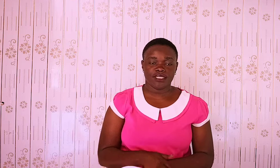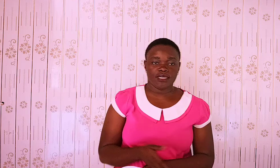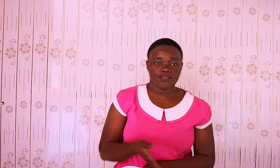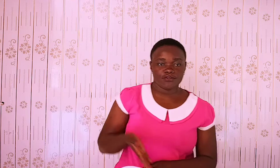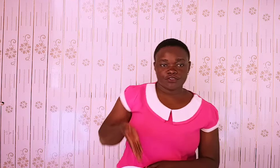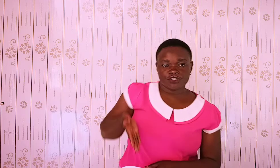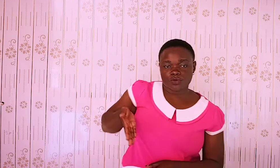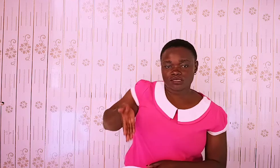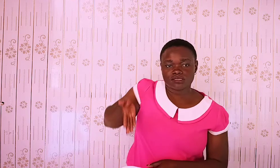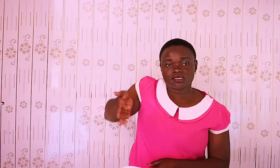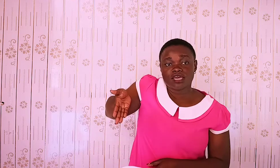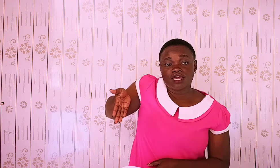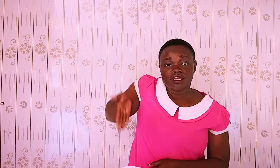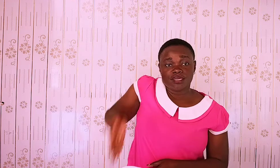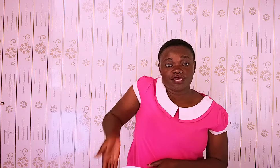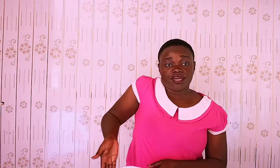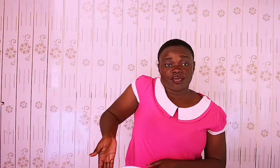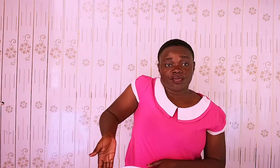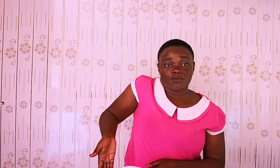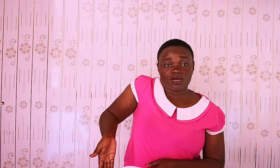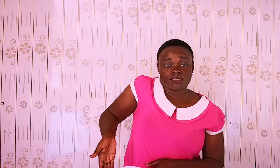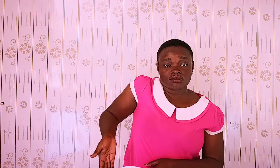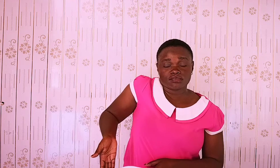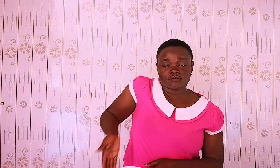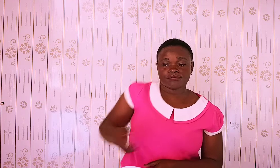Here, you do it once. Here, once.